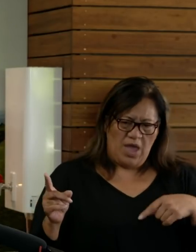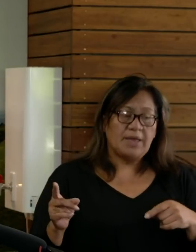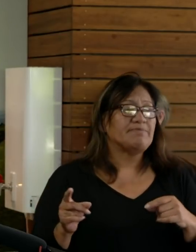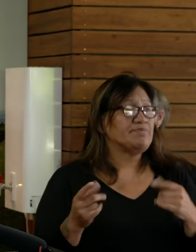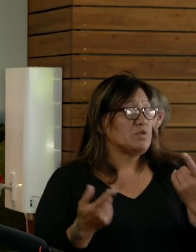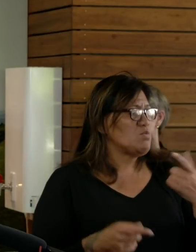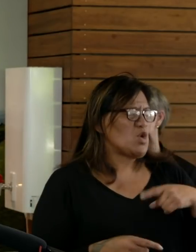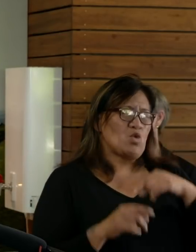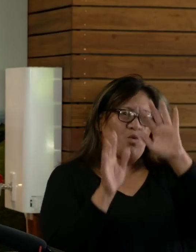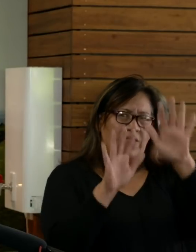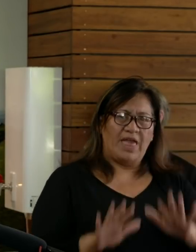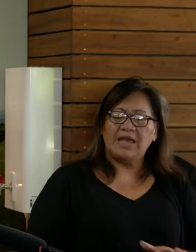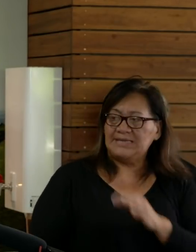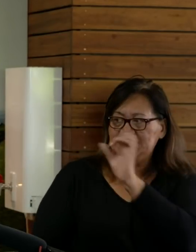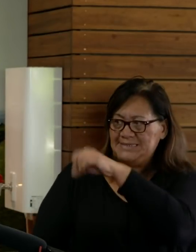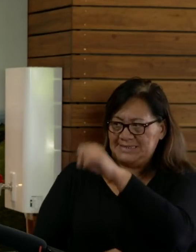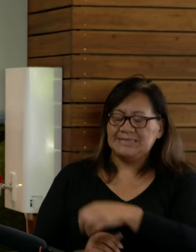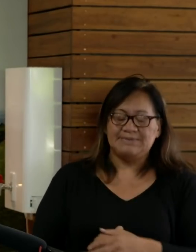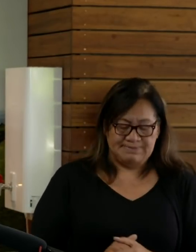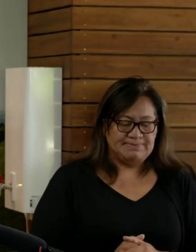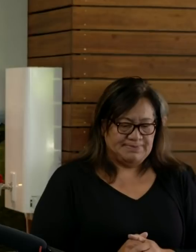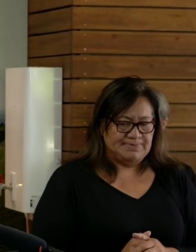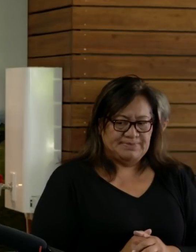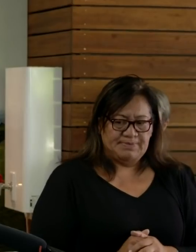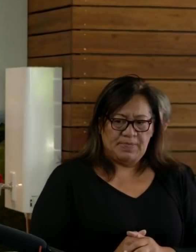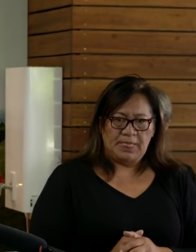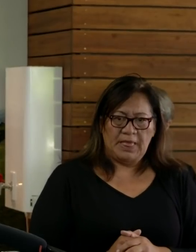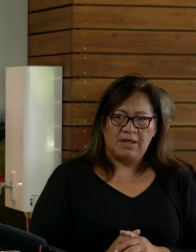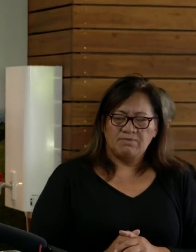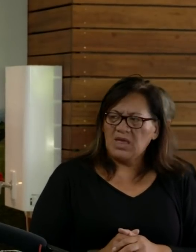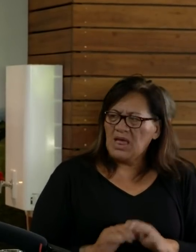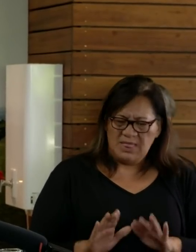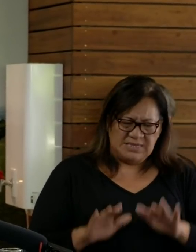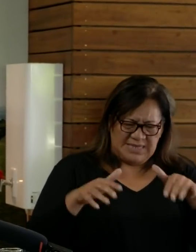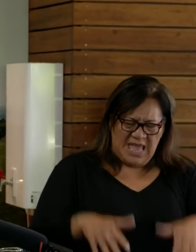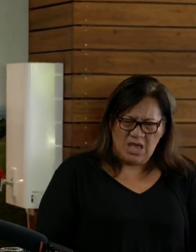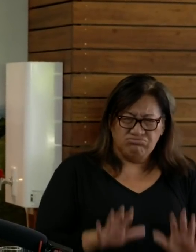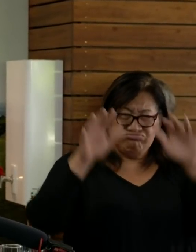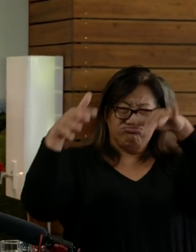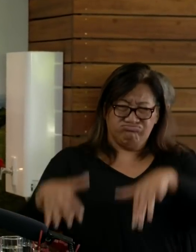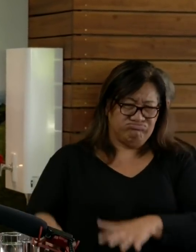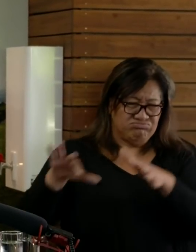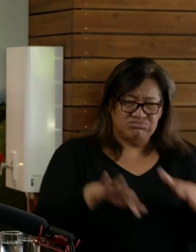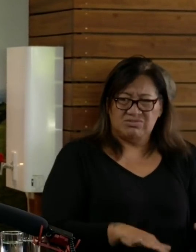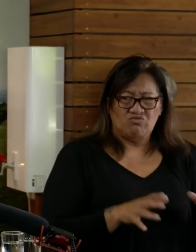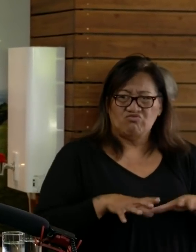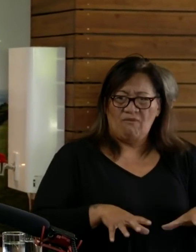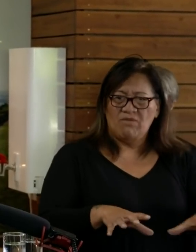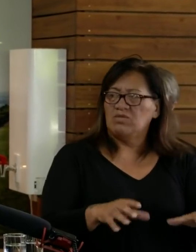was because of the weather conditions, absolutely. It was, to say it was choppy would be an understatement.